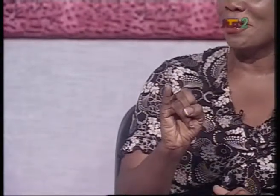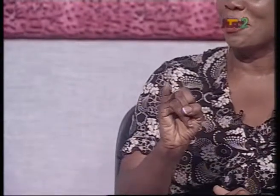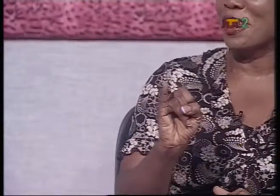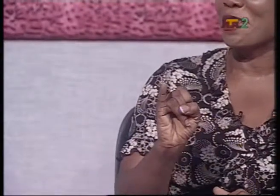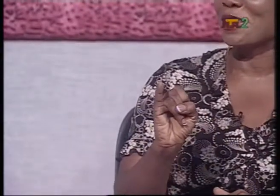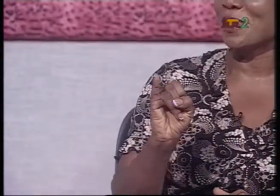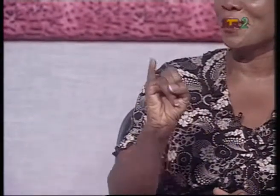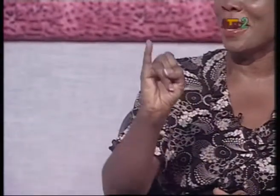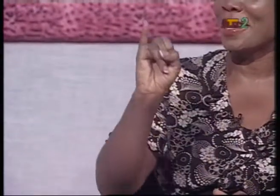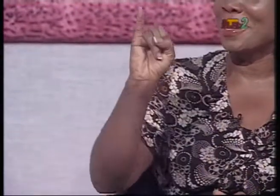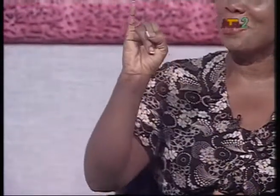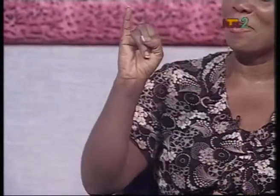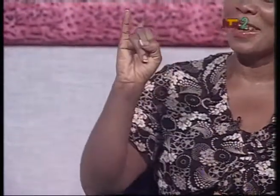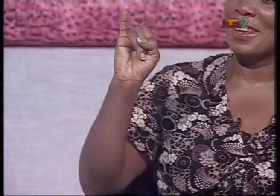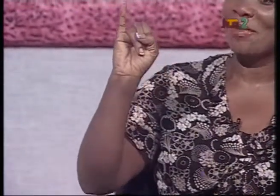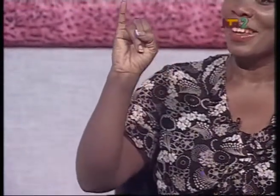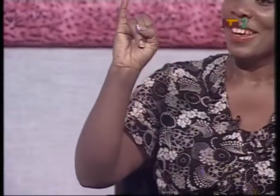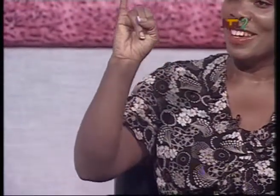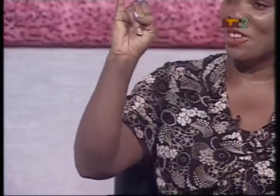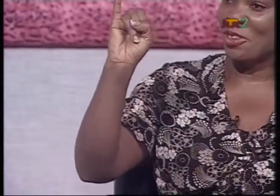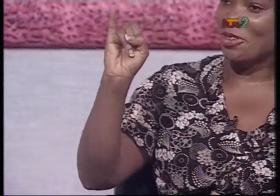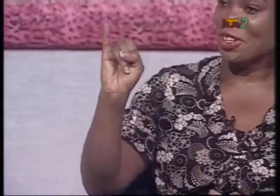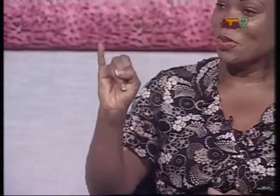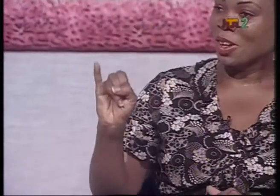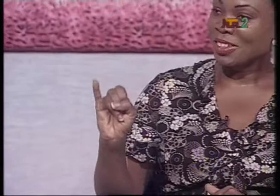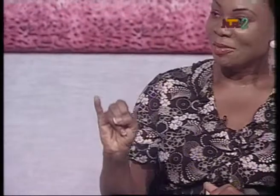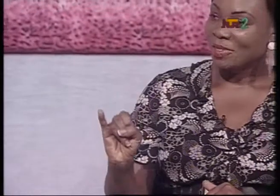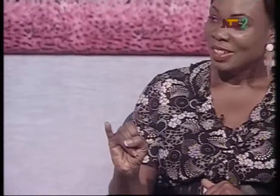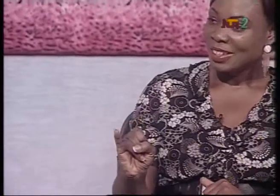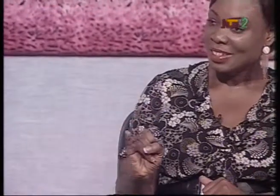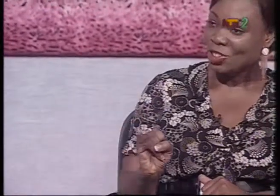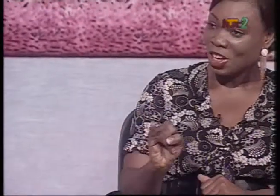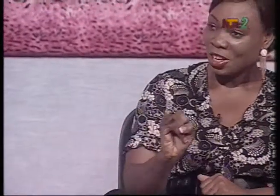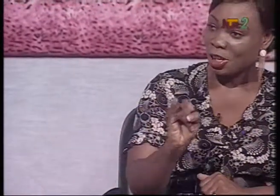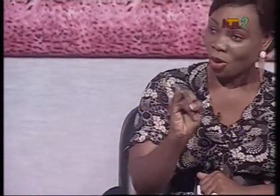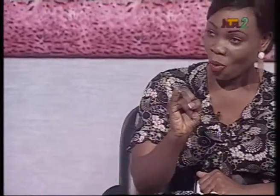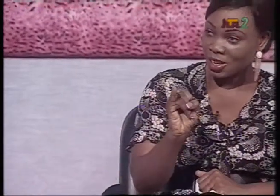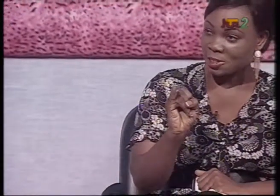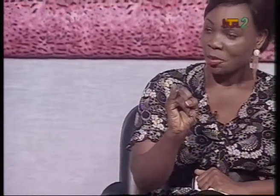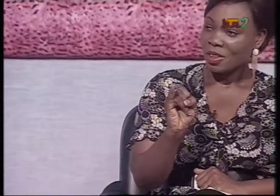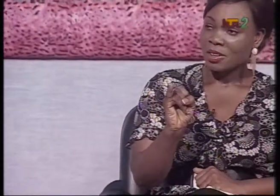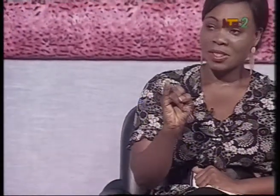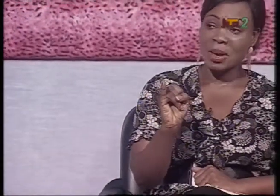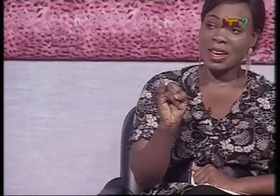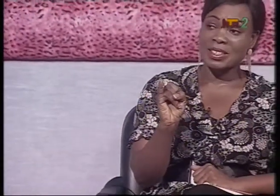here who is also signing Israel by name. Israel, you're doing it well. This is J clockwise. Does it make any sense to